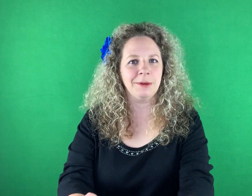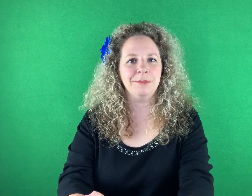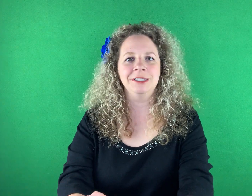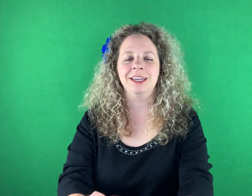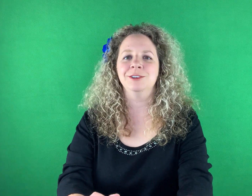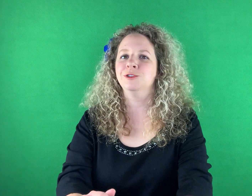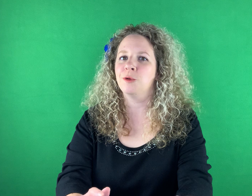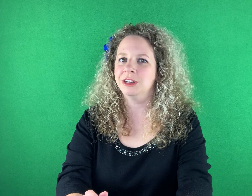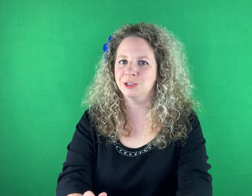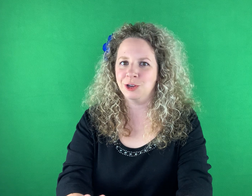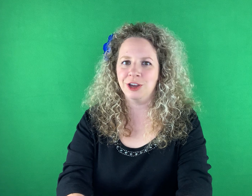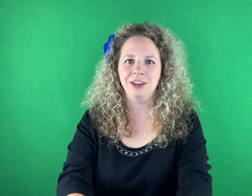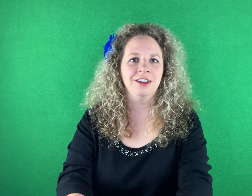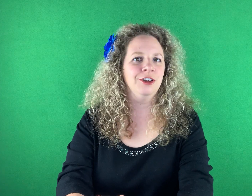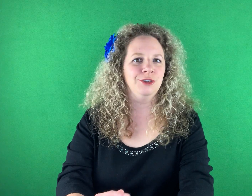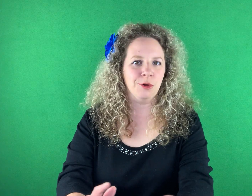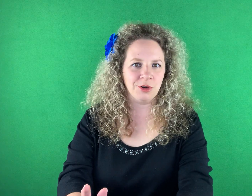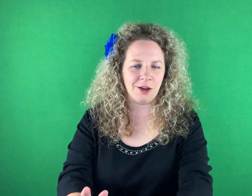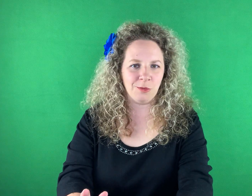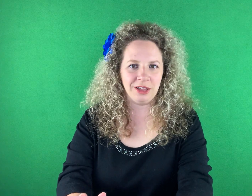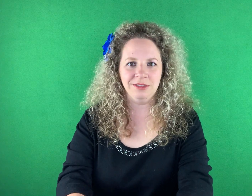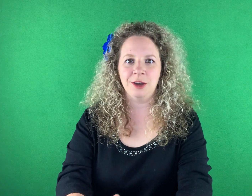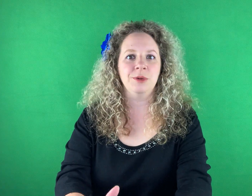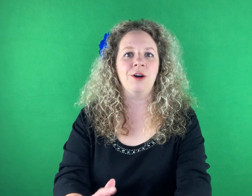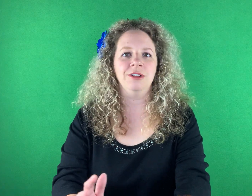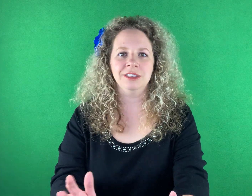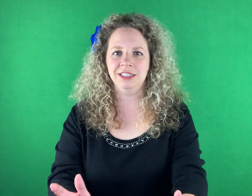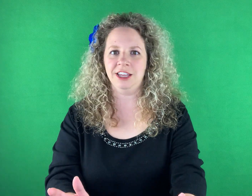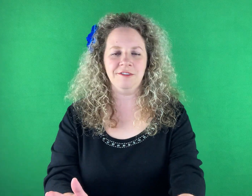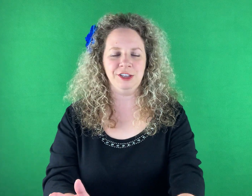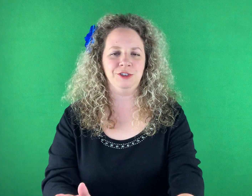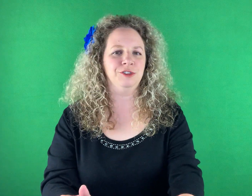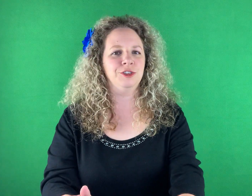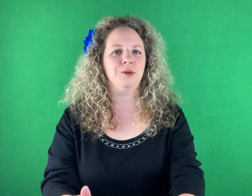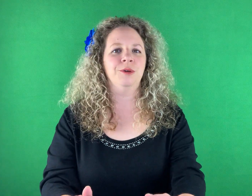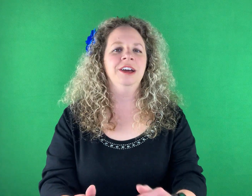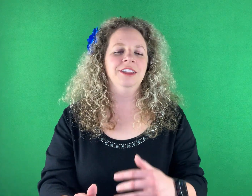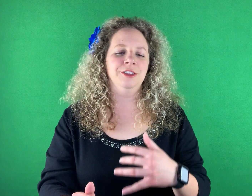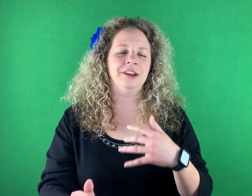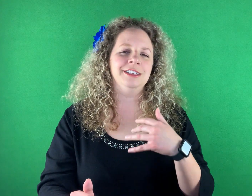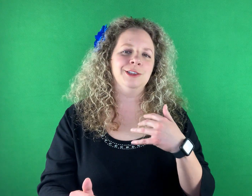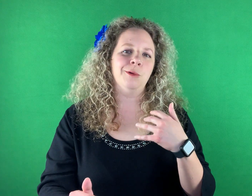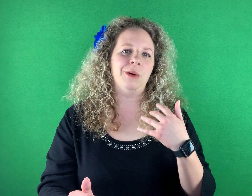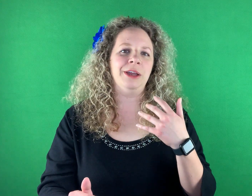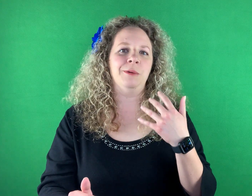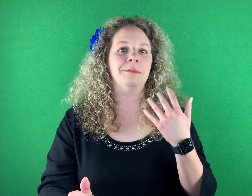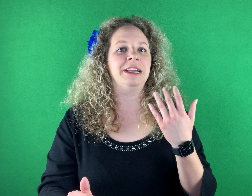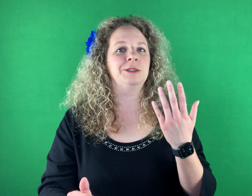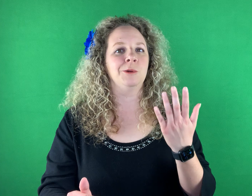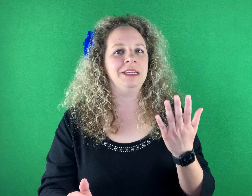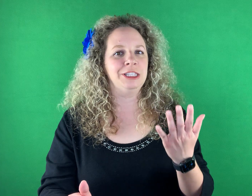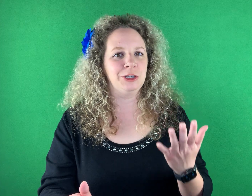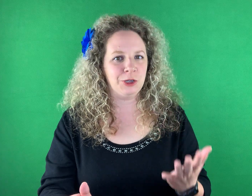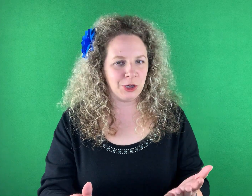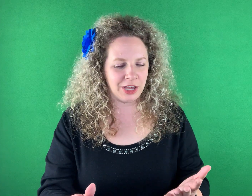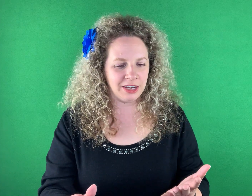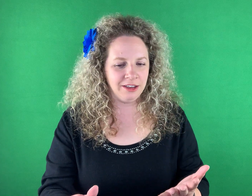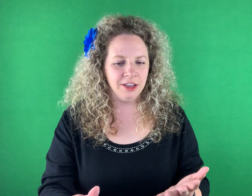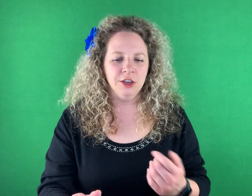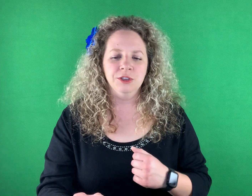Bible says no one is good, no, not one, that we all need salvation. So there is no point where my soul is good.